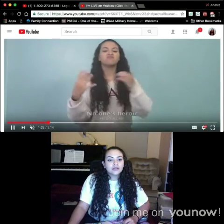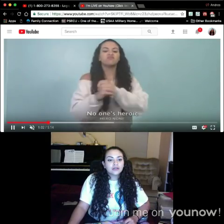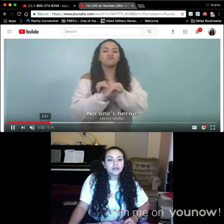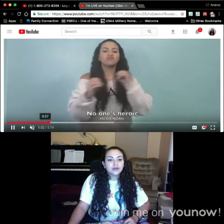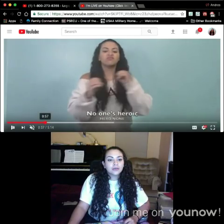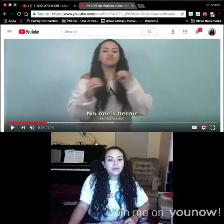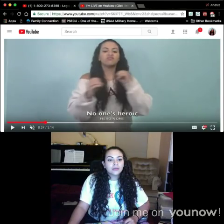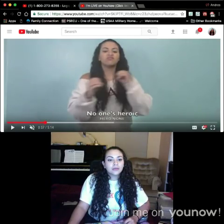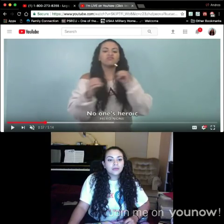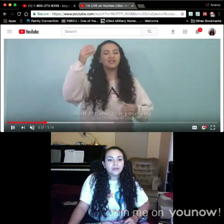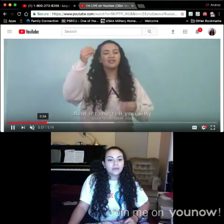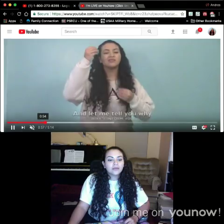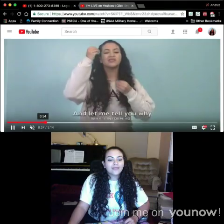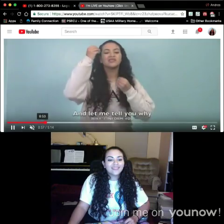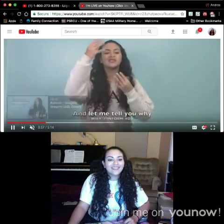Oh.